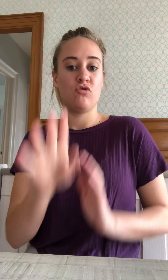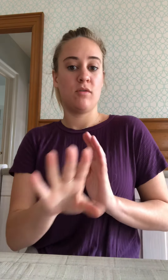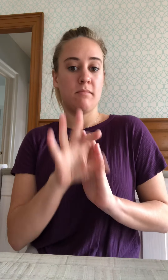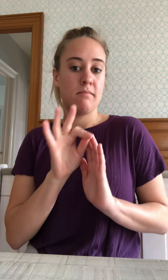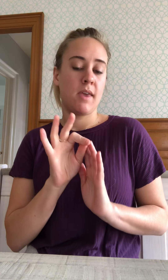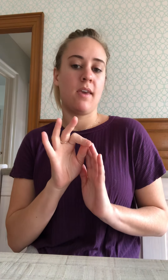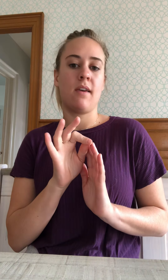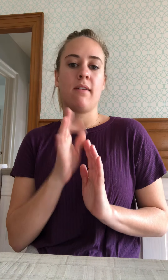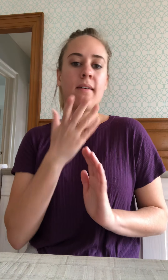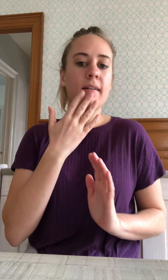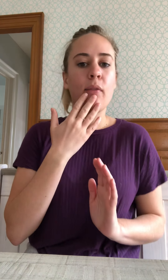different patterns.